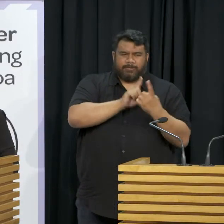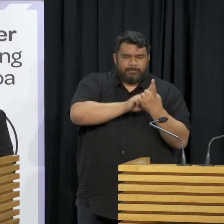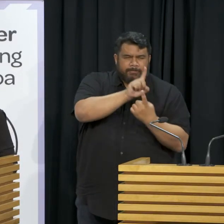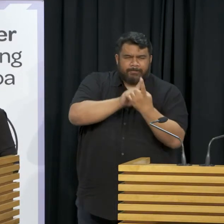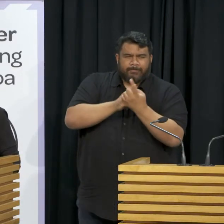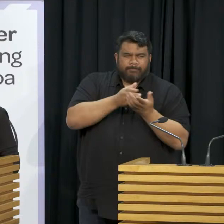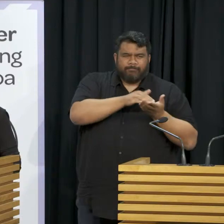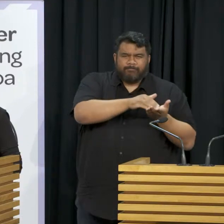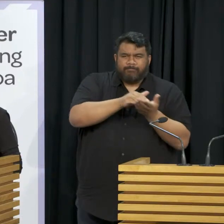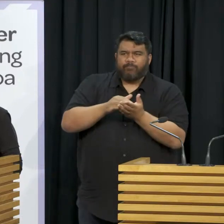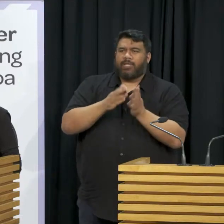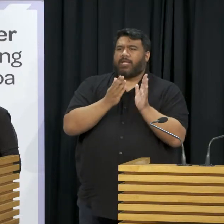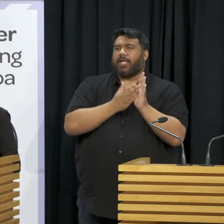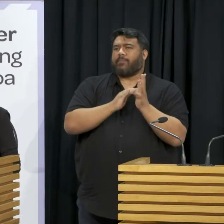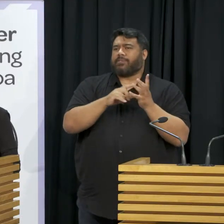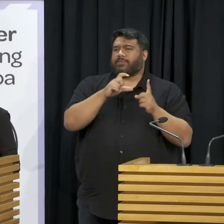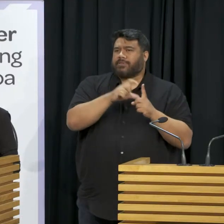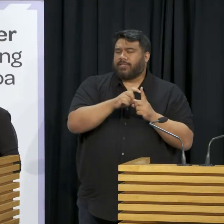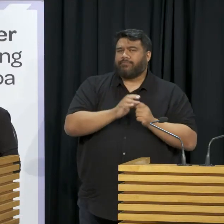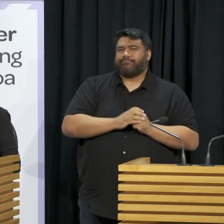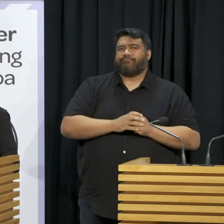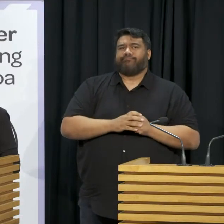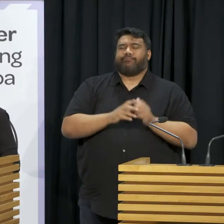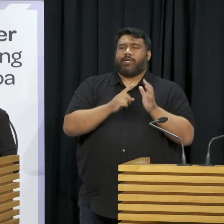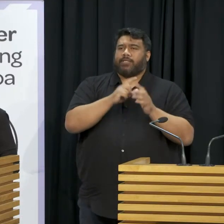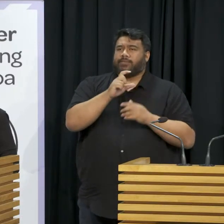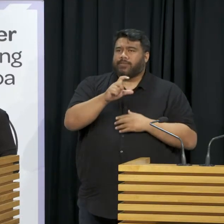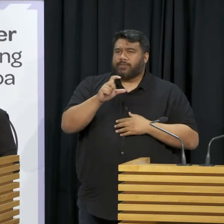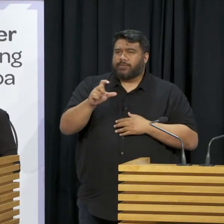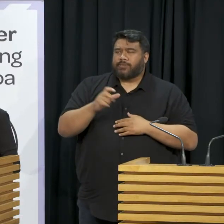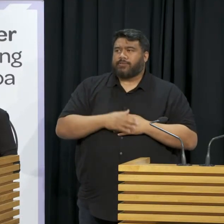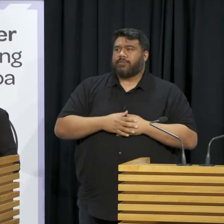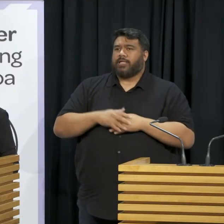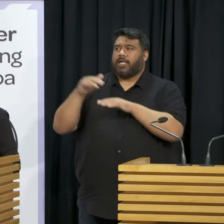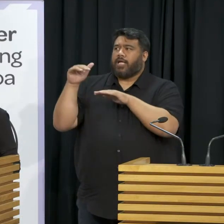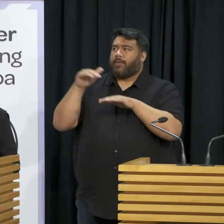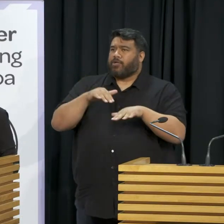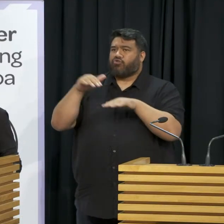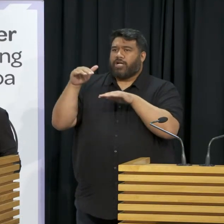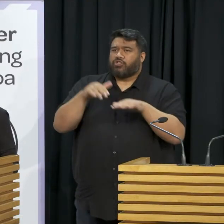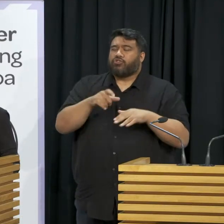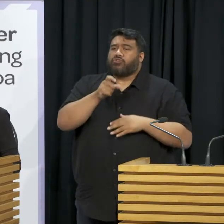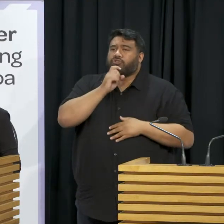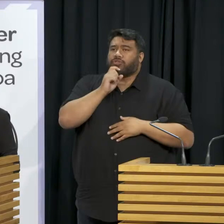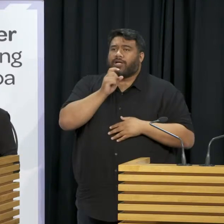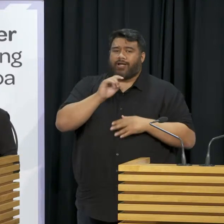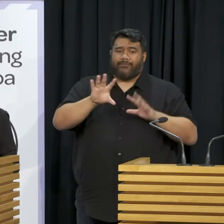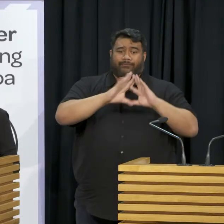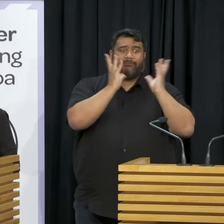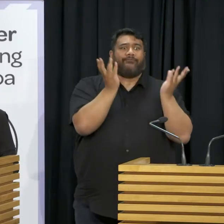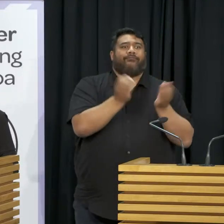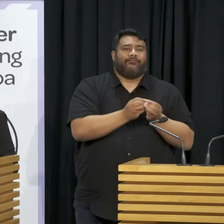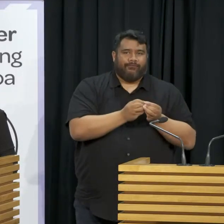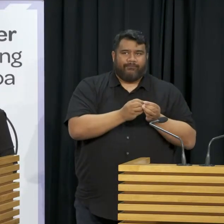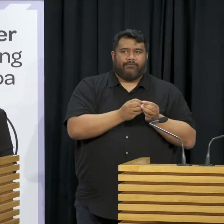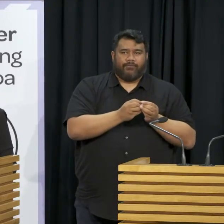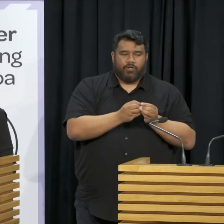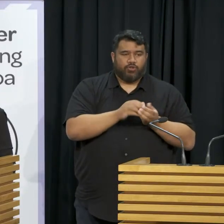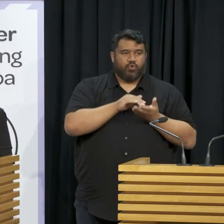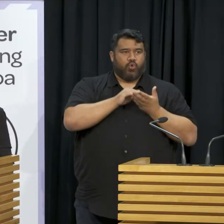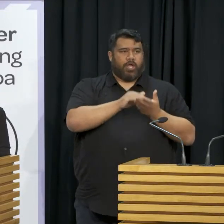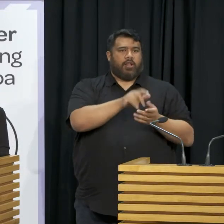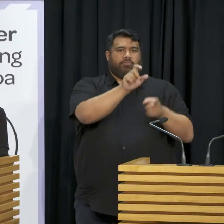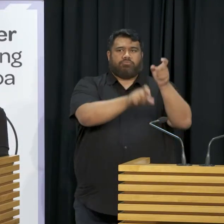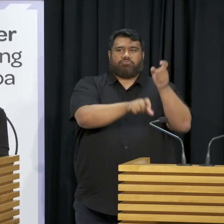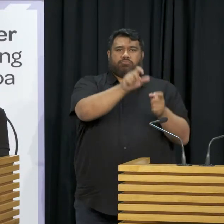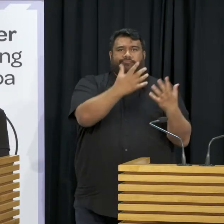together MSD, ACC and immigration staff under one roof, with access to dedicated work brokers for those families directly